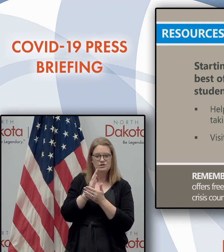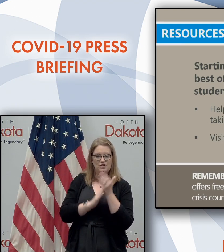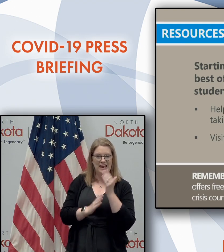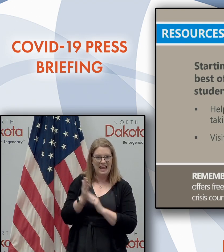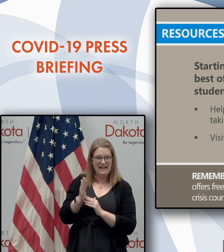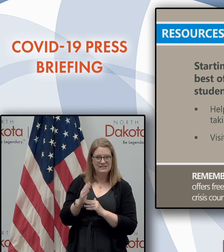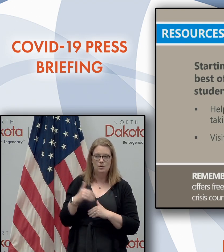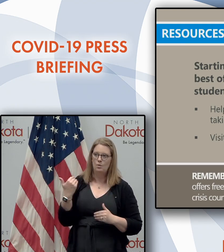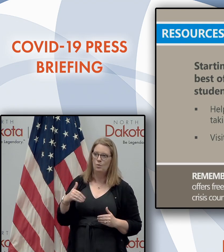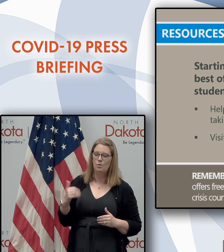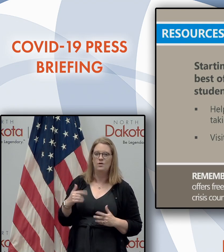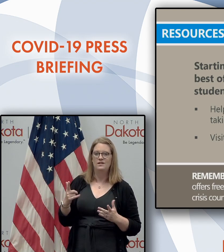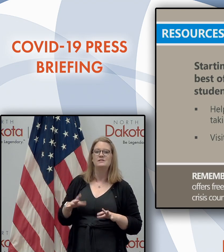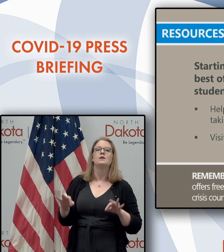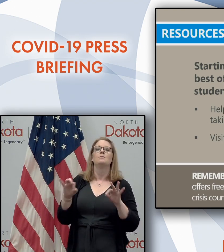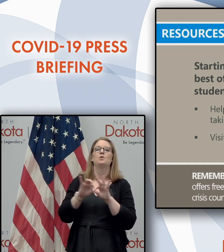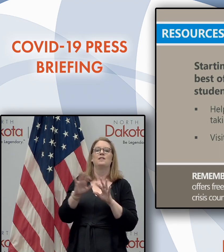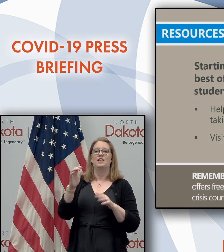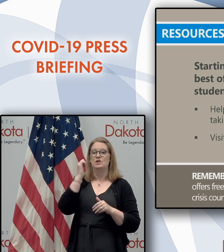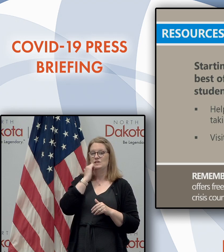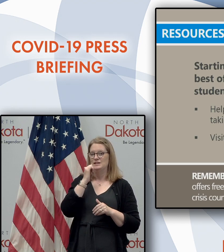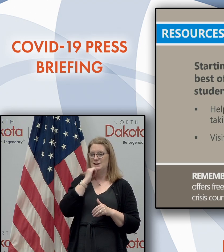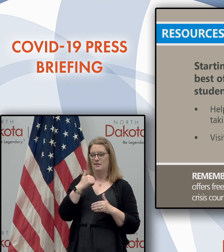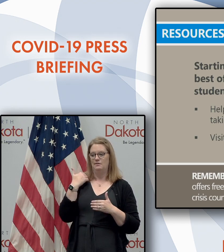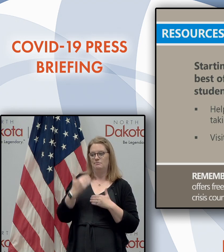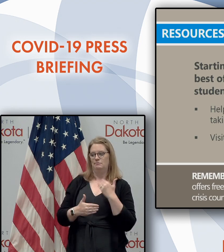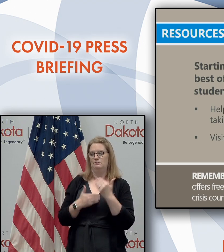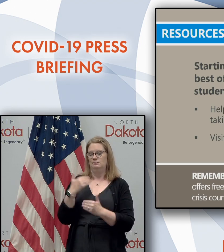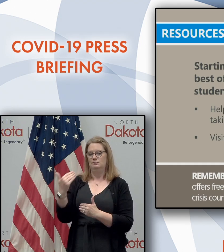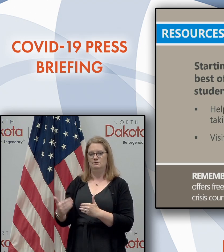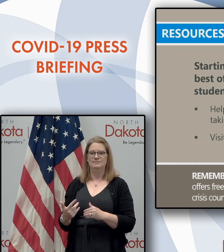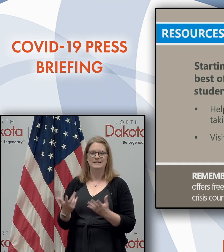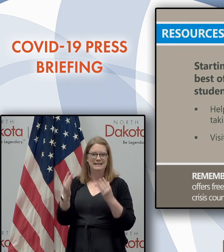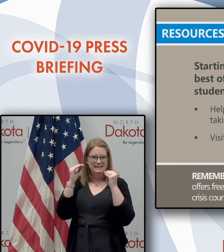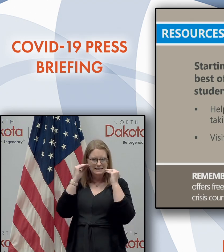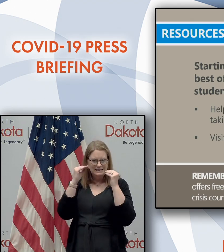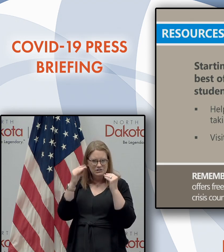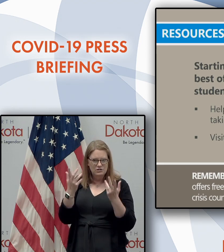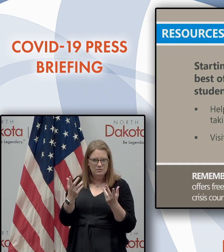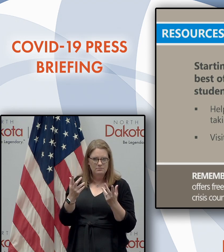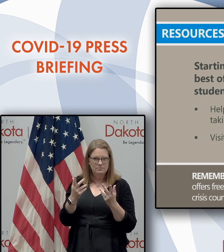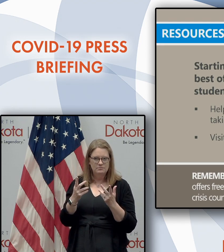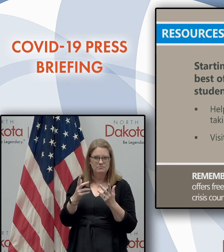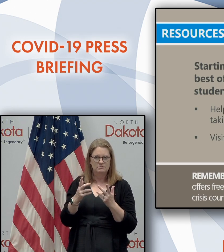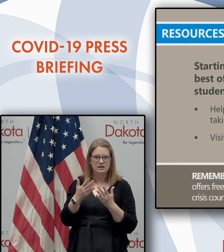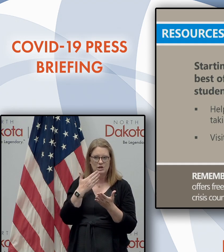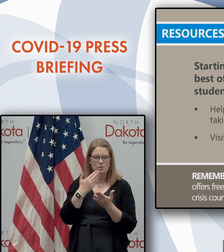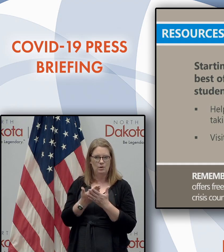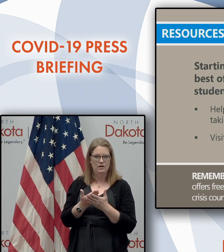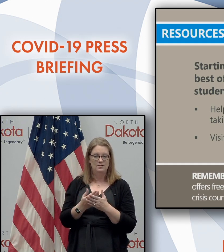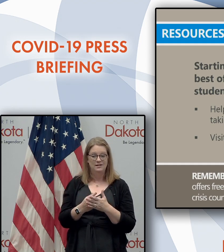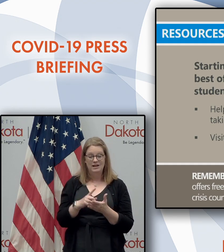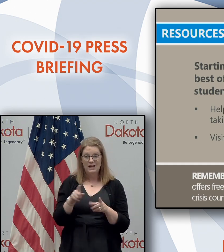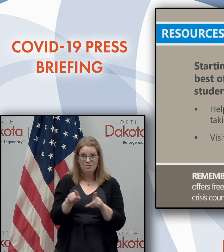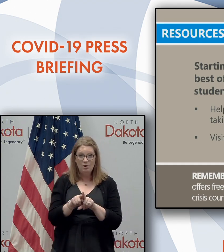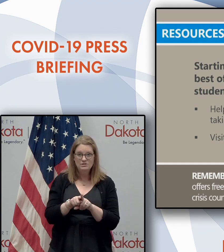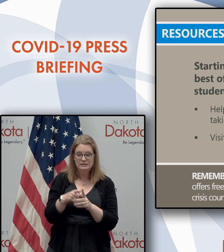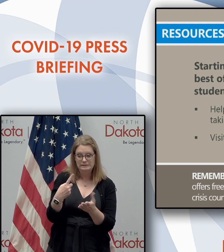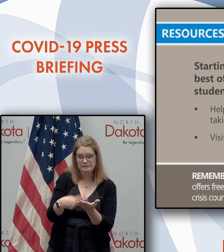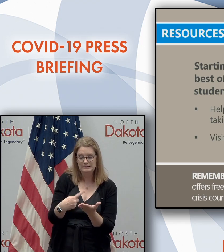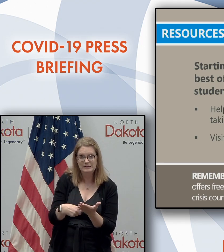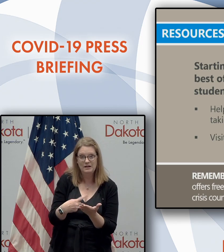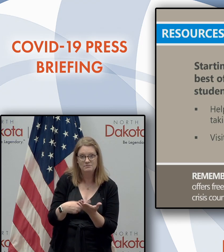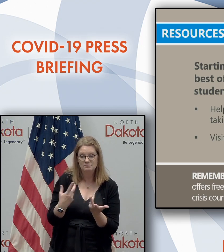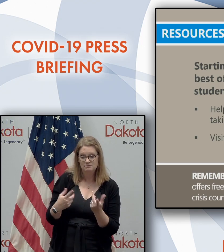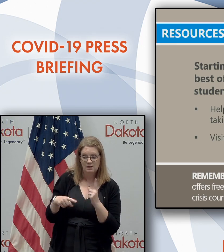even a bigger part of their daily routine, and you can teach them how to do it and do it well. And talk to them about the positives of